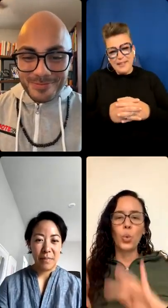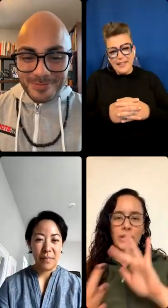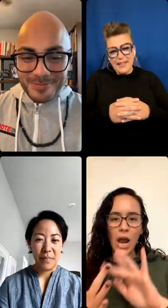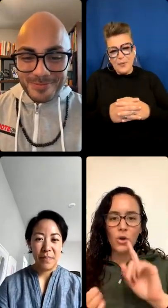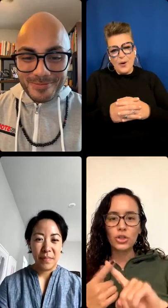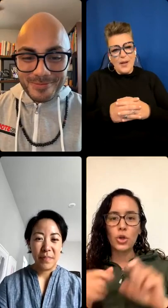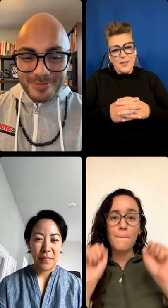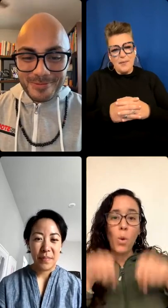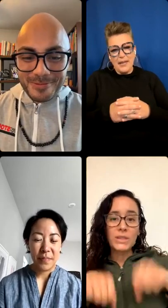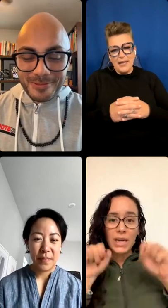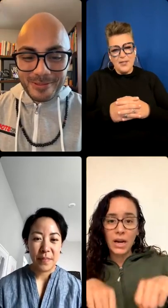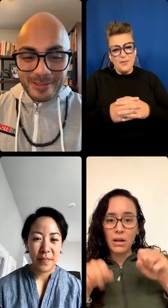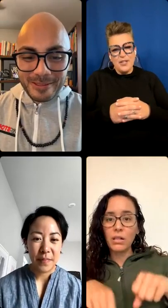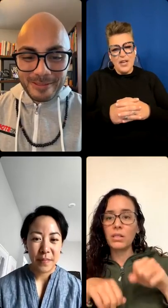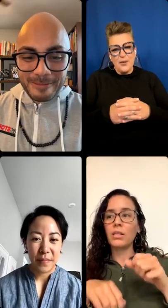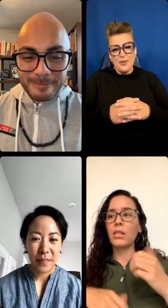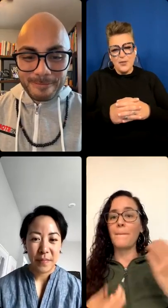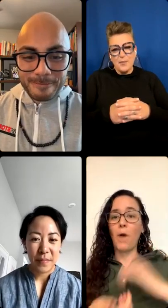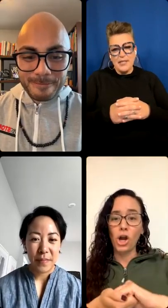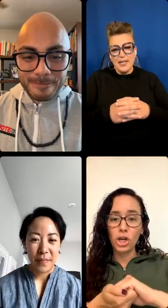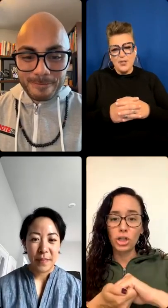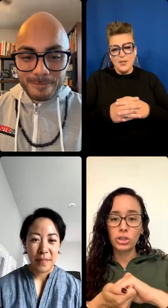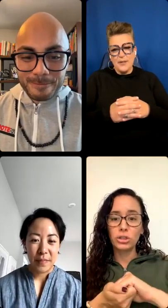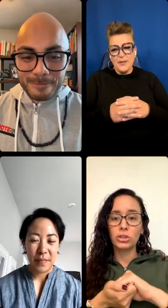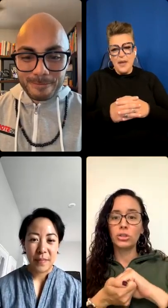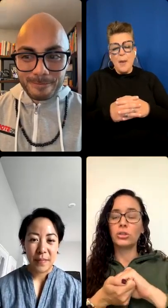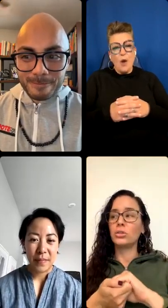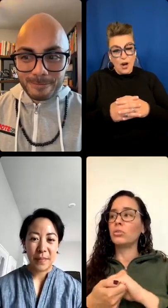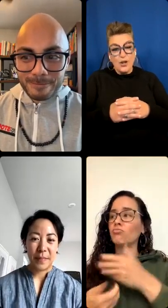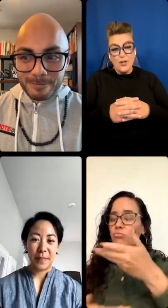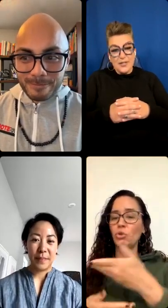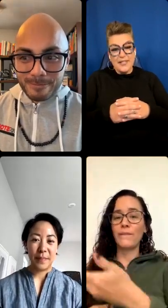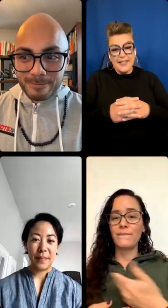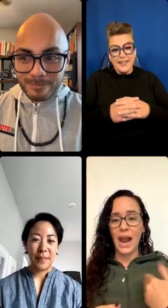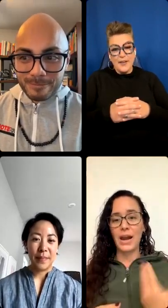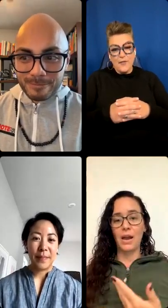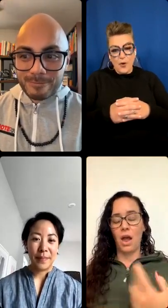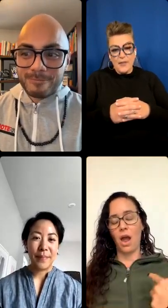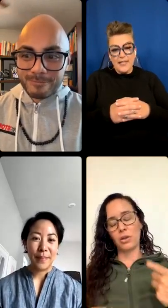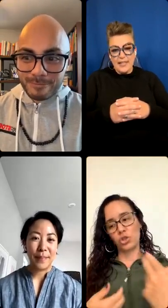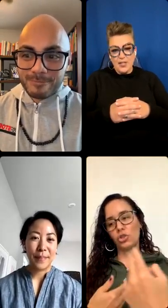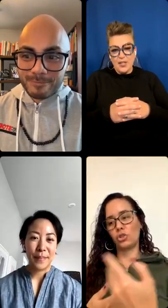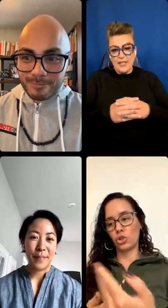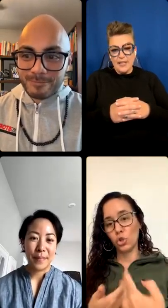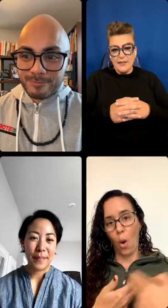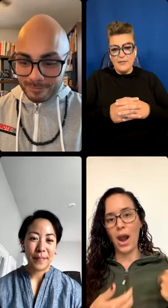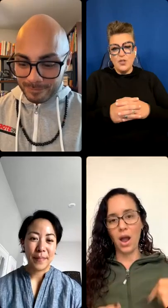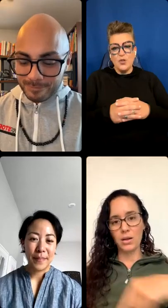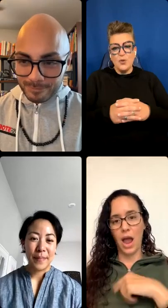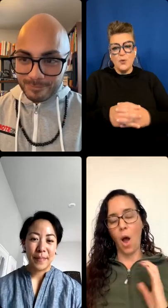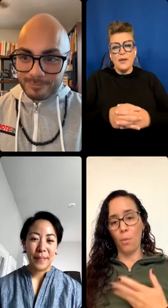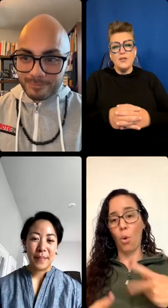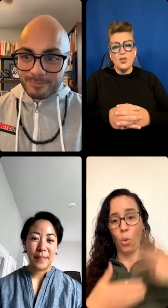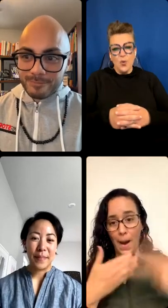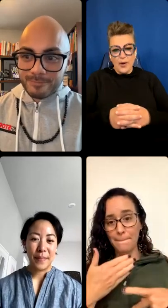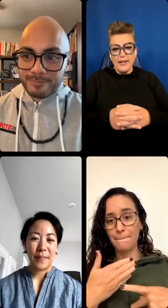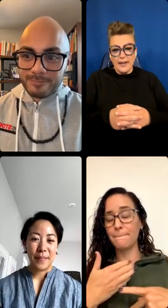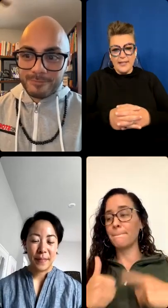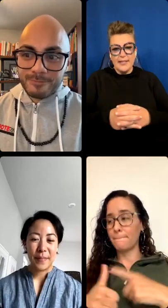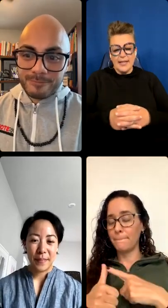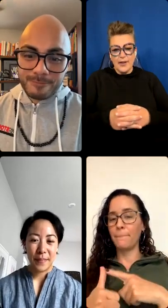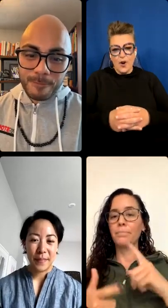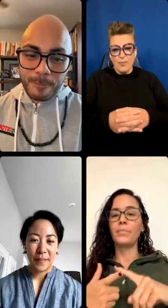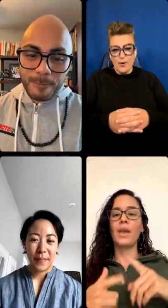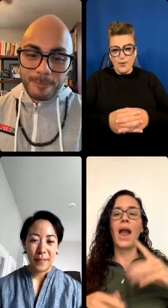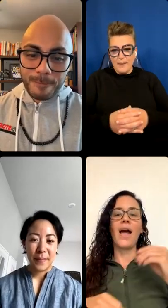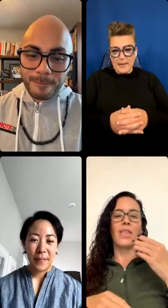Thanks, Melody. We're also planning to reach out to potential partners for this initiative to join